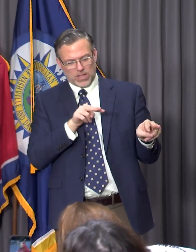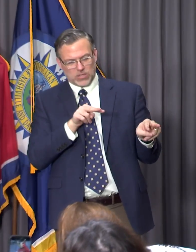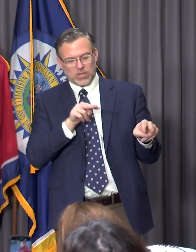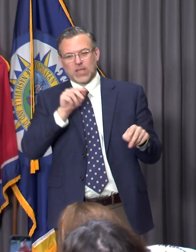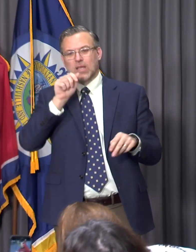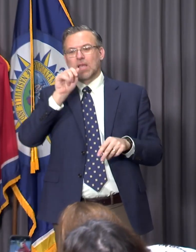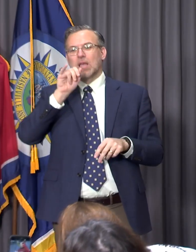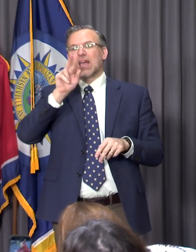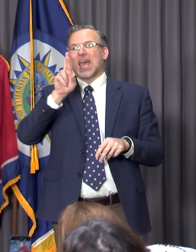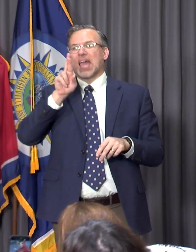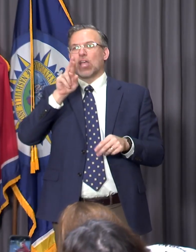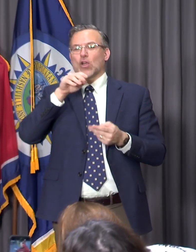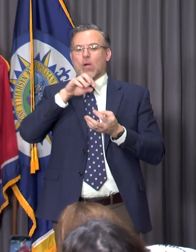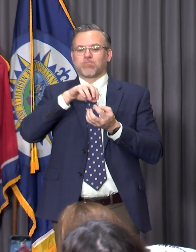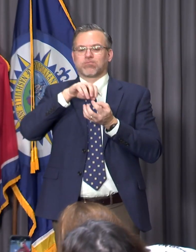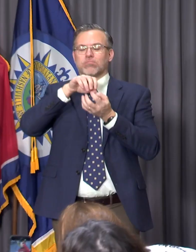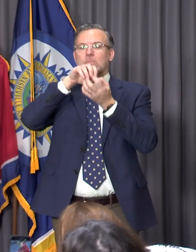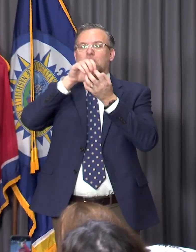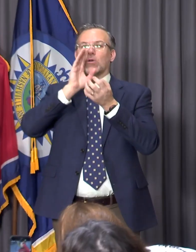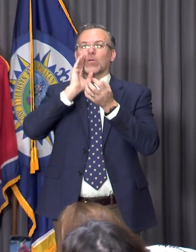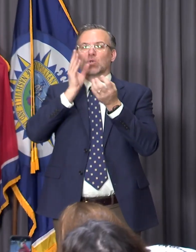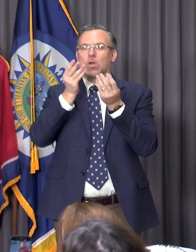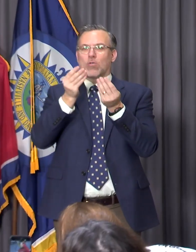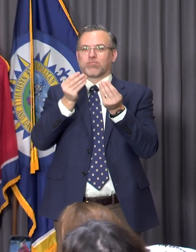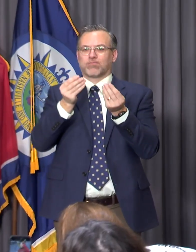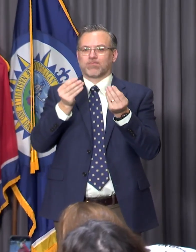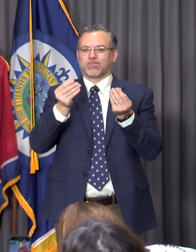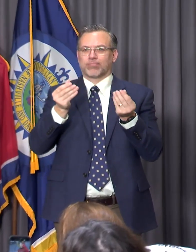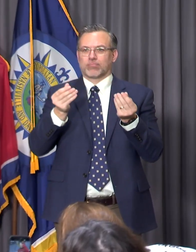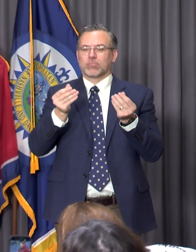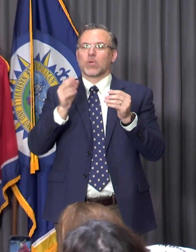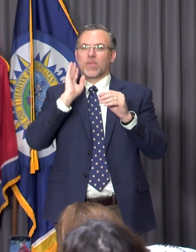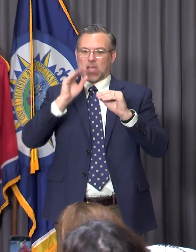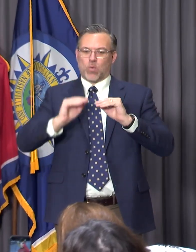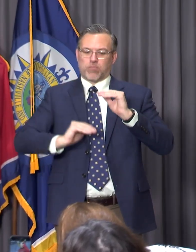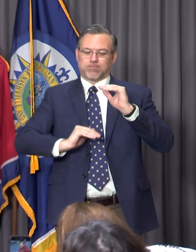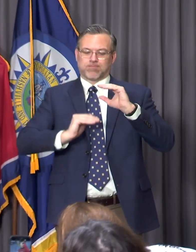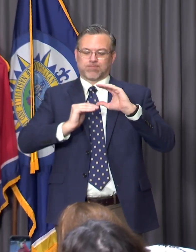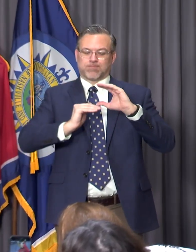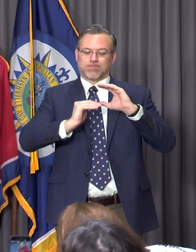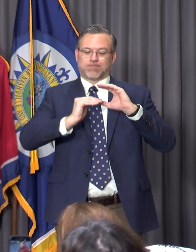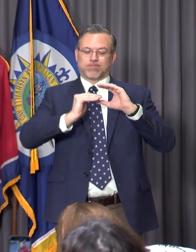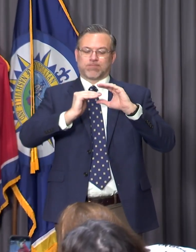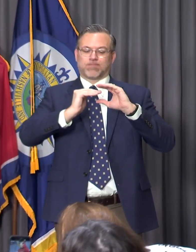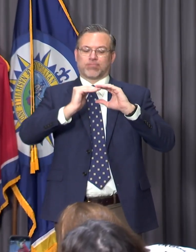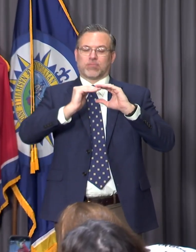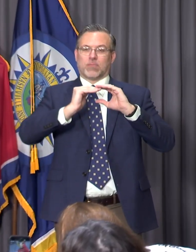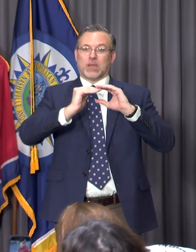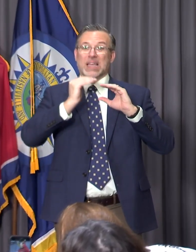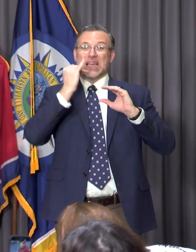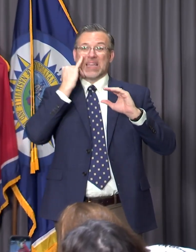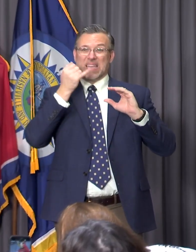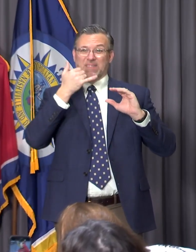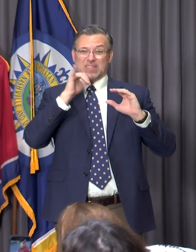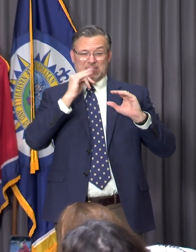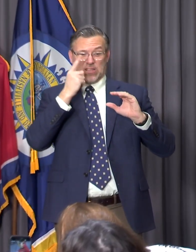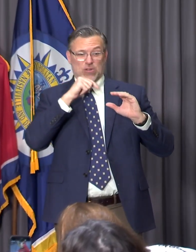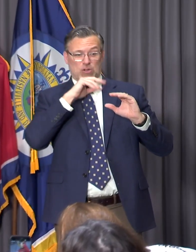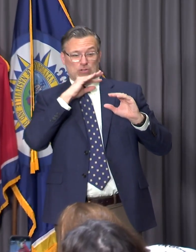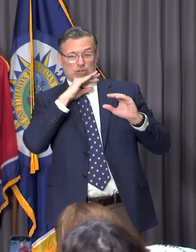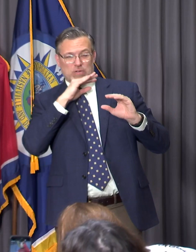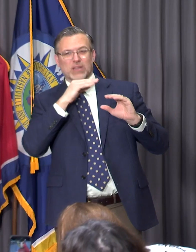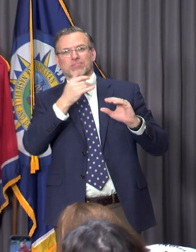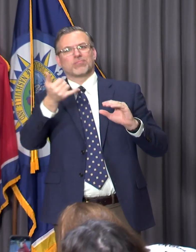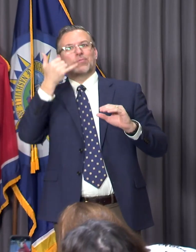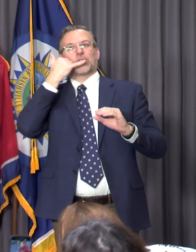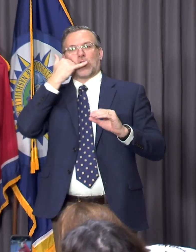air bubbles will slowly dissipate from the bottom to the top. If they don't do that, then call us, and we'll come out and do an investigation